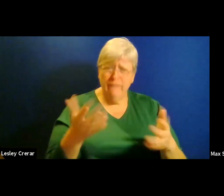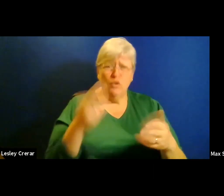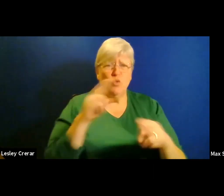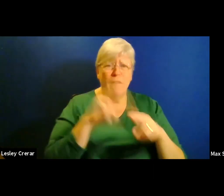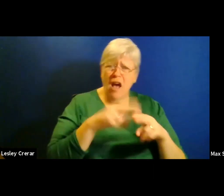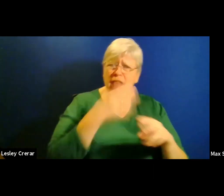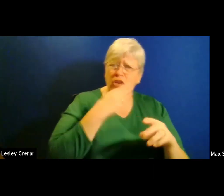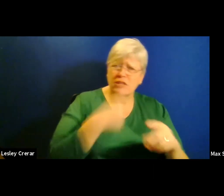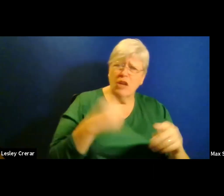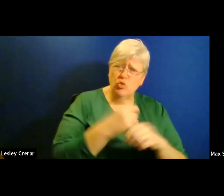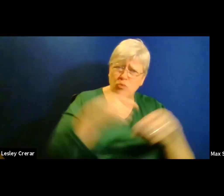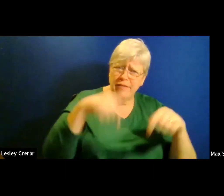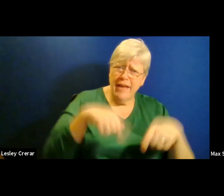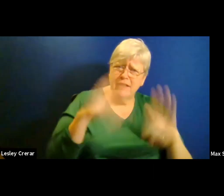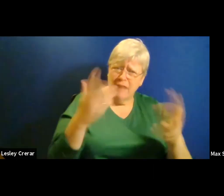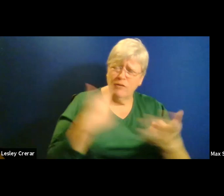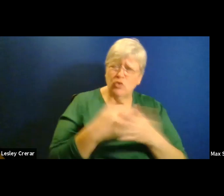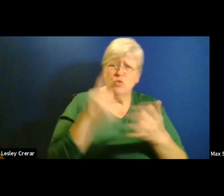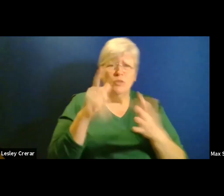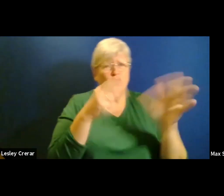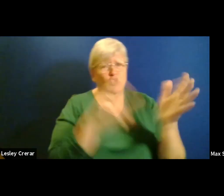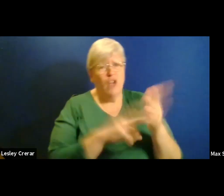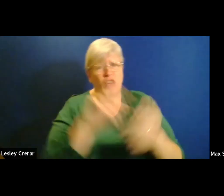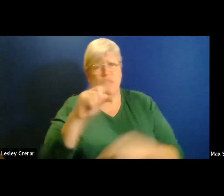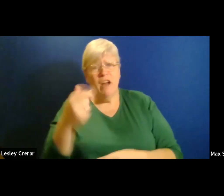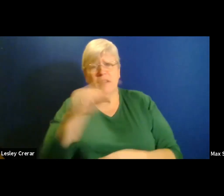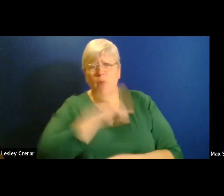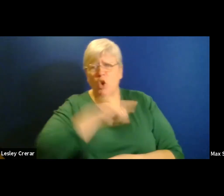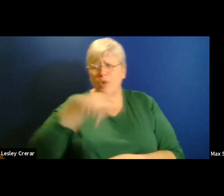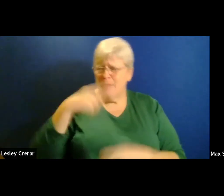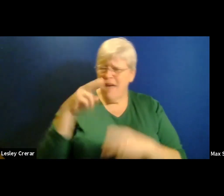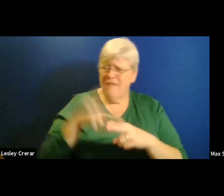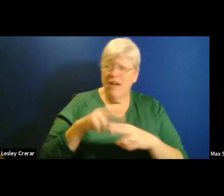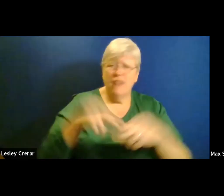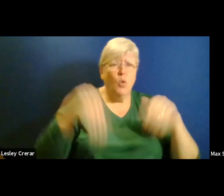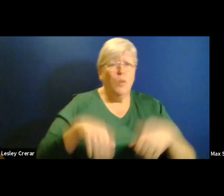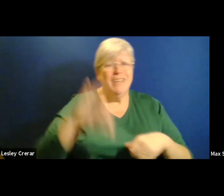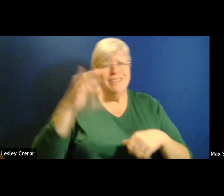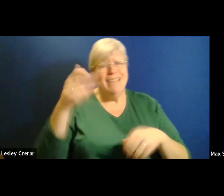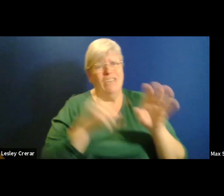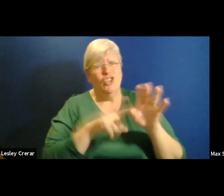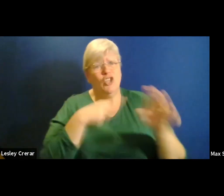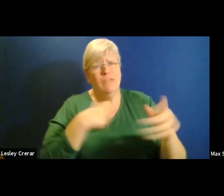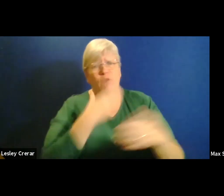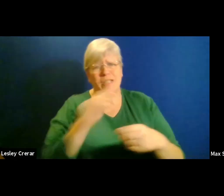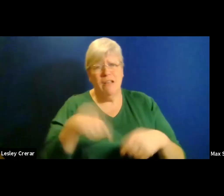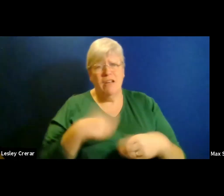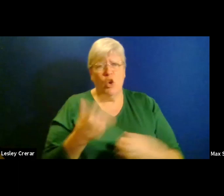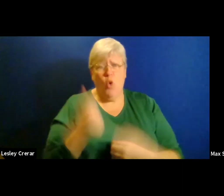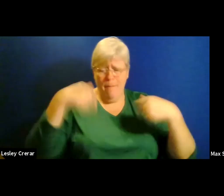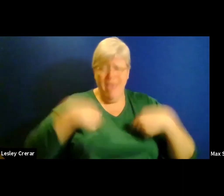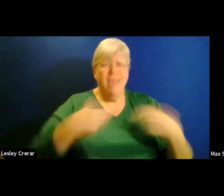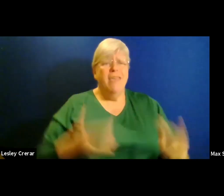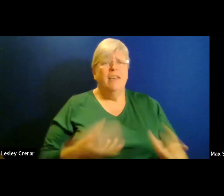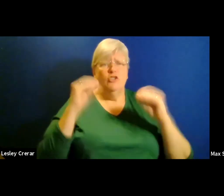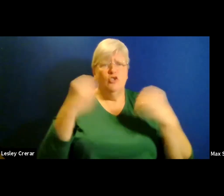do on January the 1st, because my dad waited 10 years to have a son, and then he got me. Because he taught me